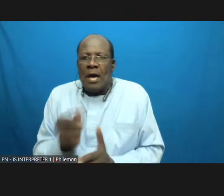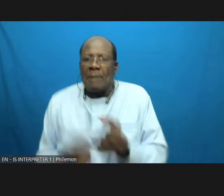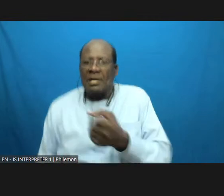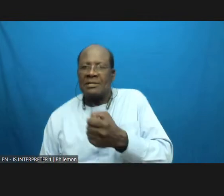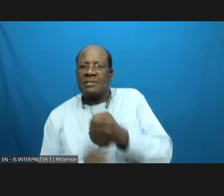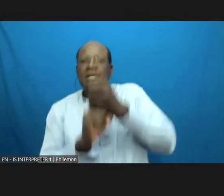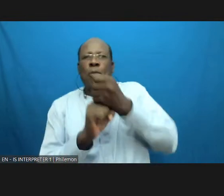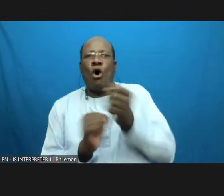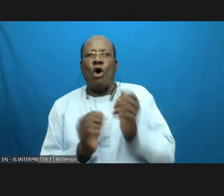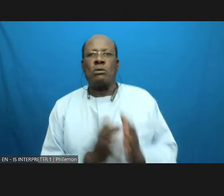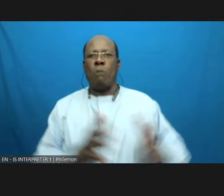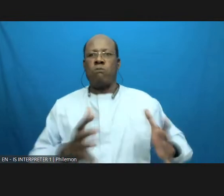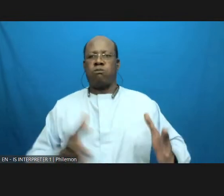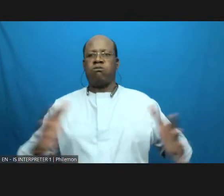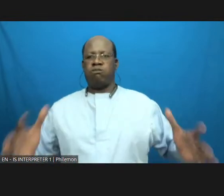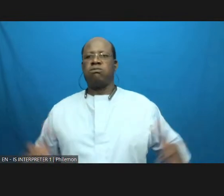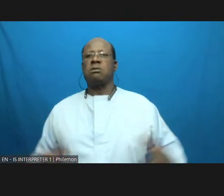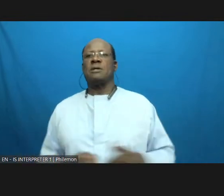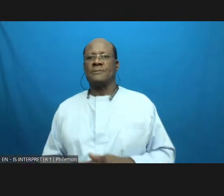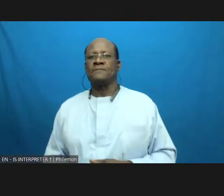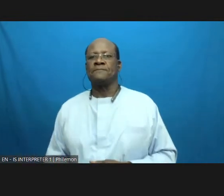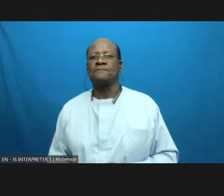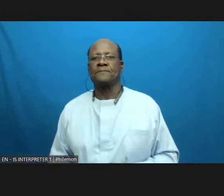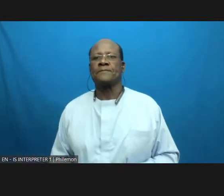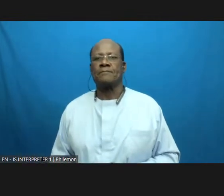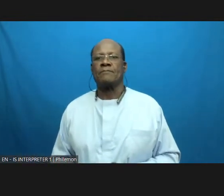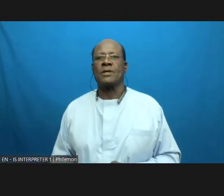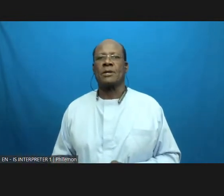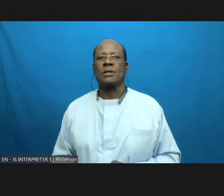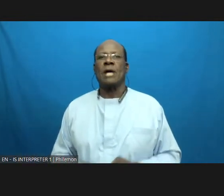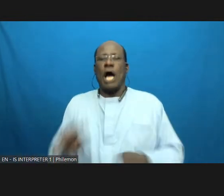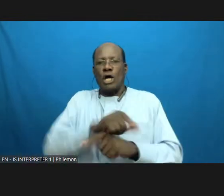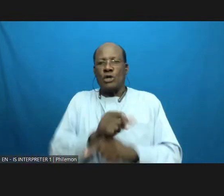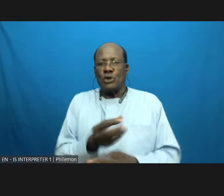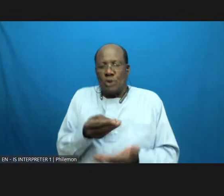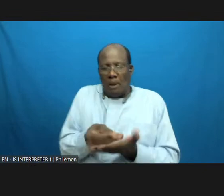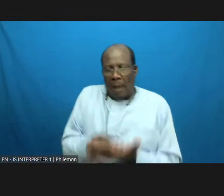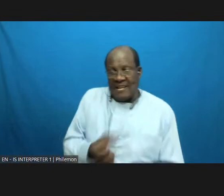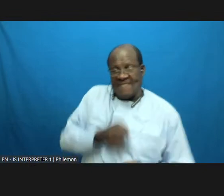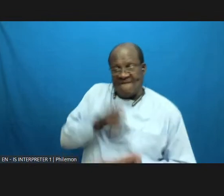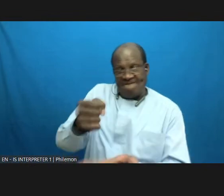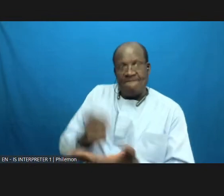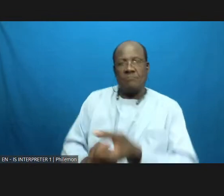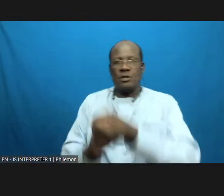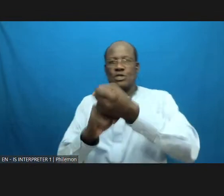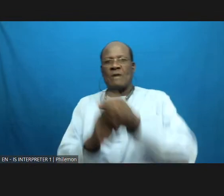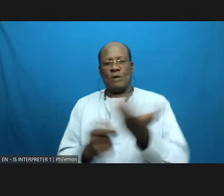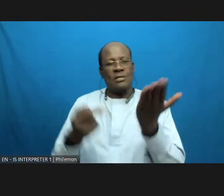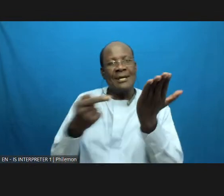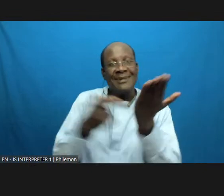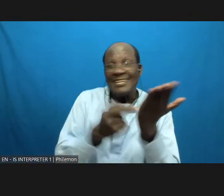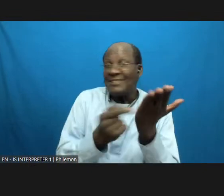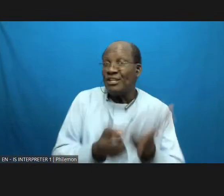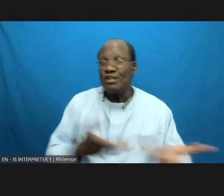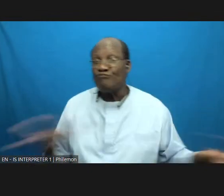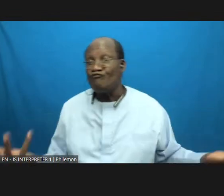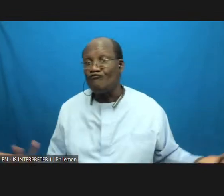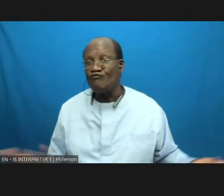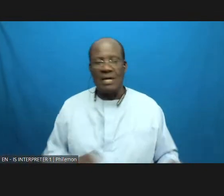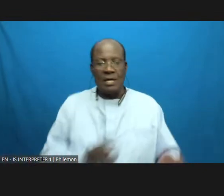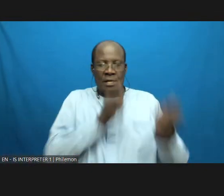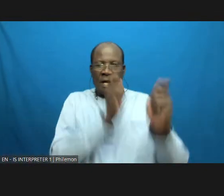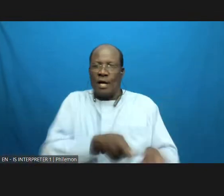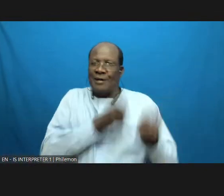sector to invest in technology in agriculture, in health,